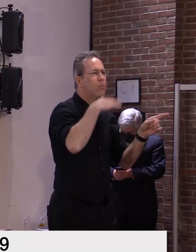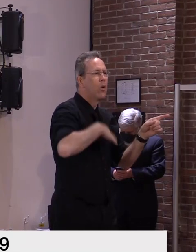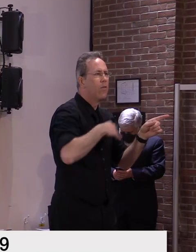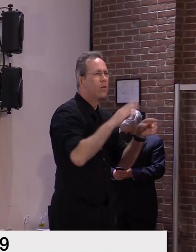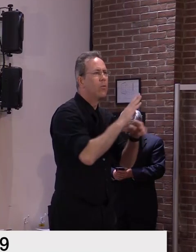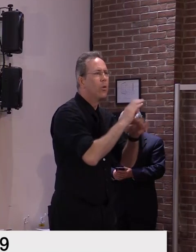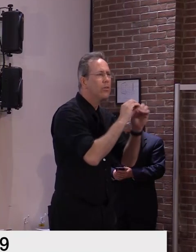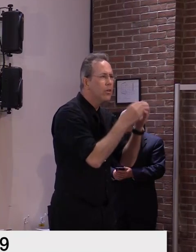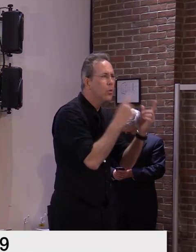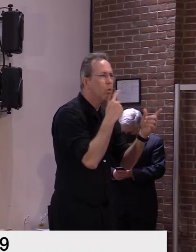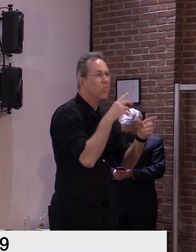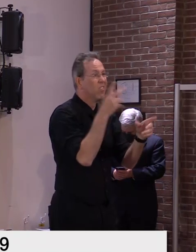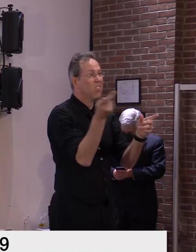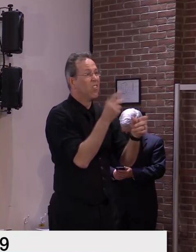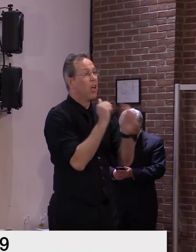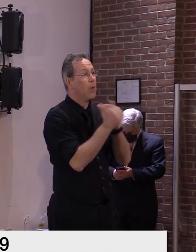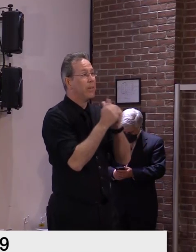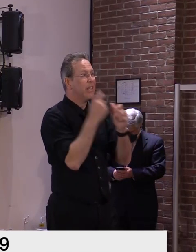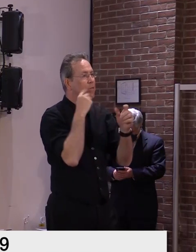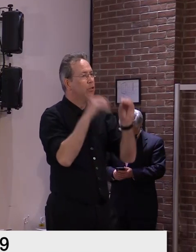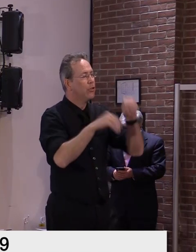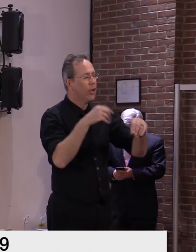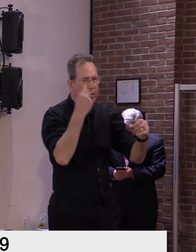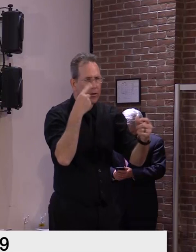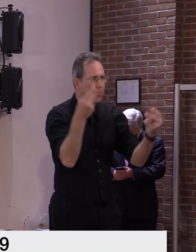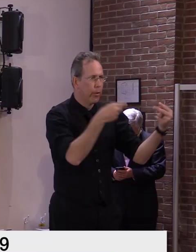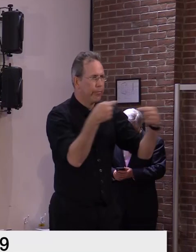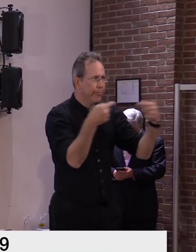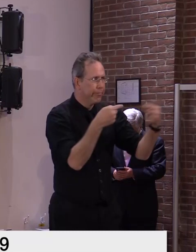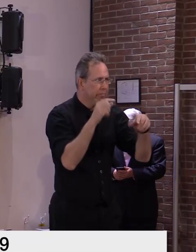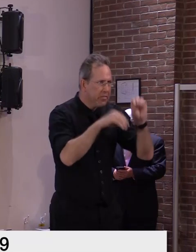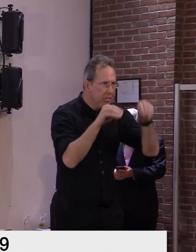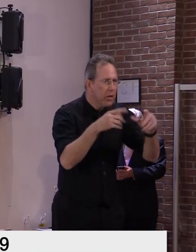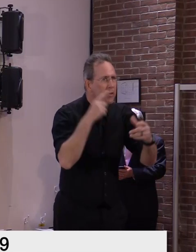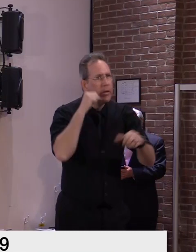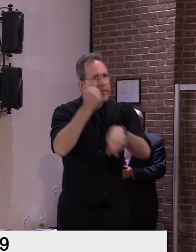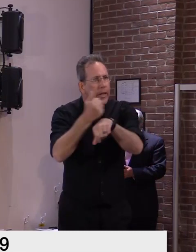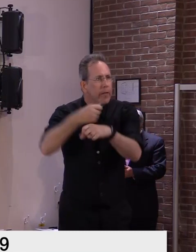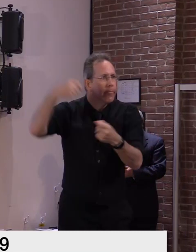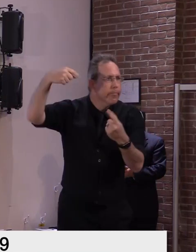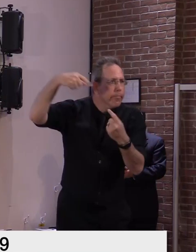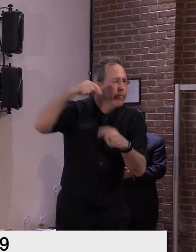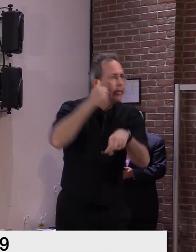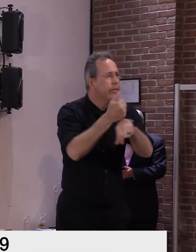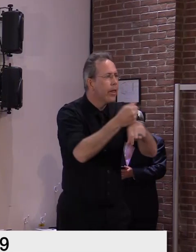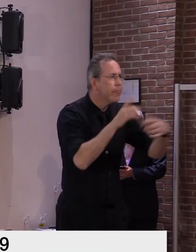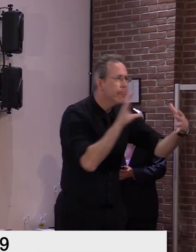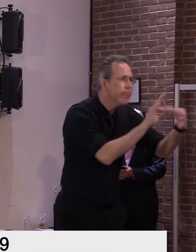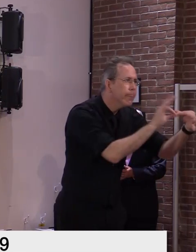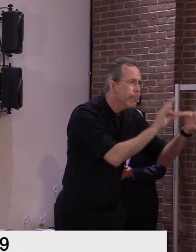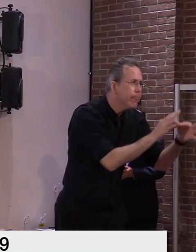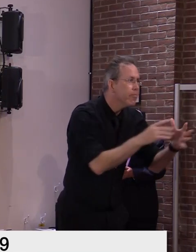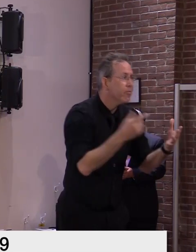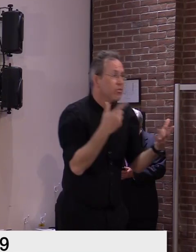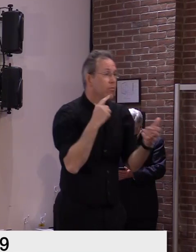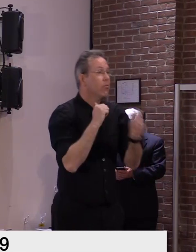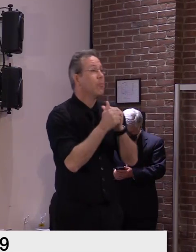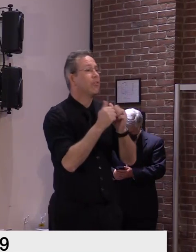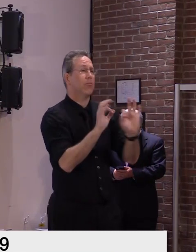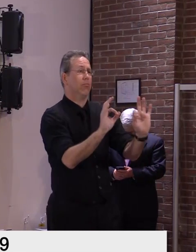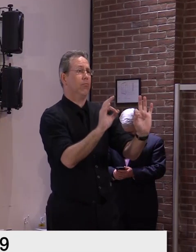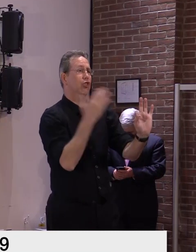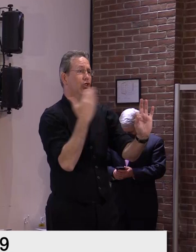So competition always breeds opportunity, and I think that will happen in this case as well.